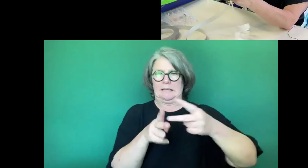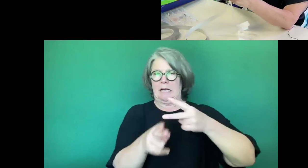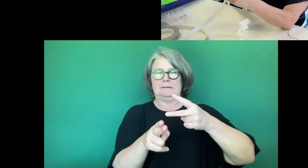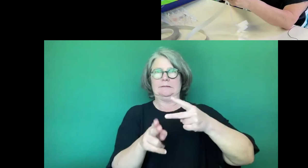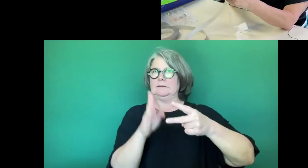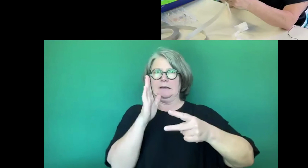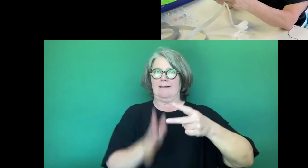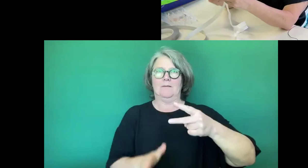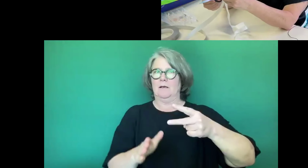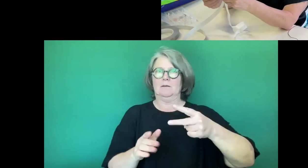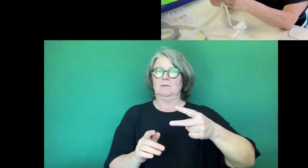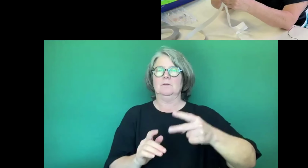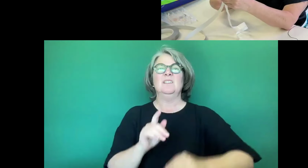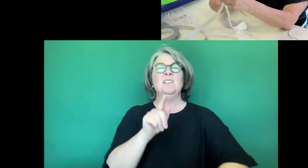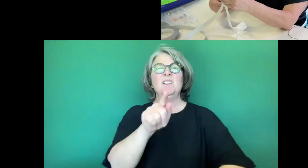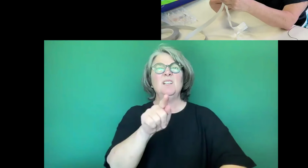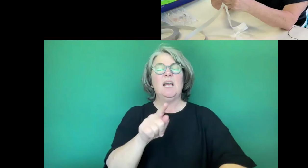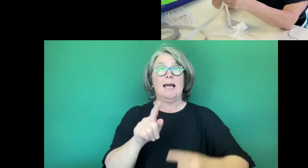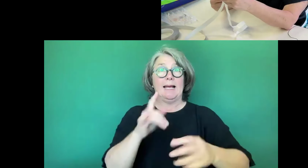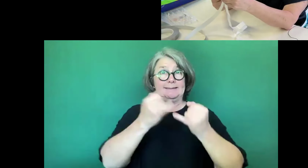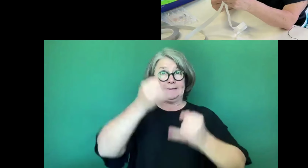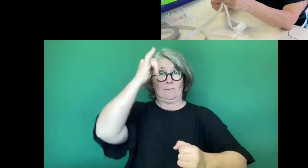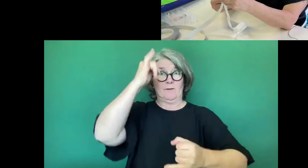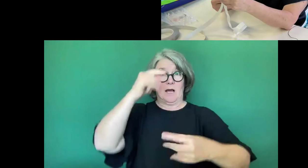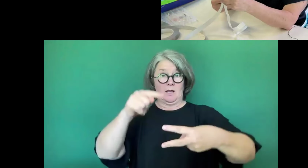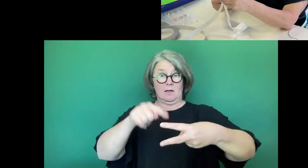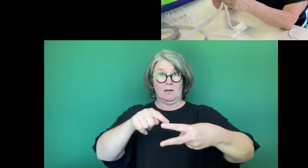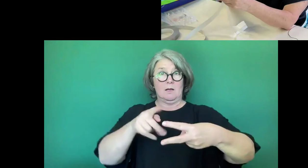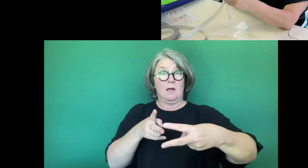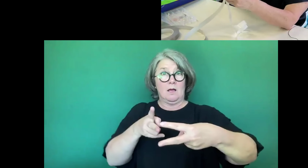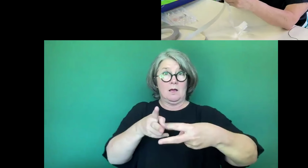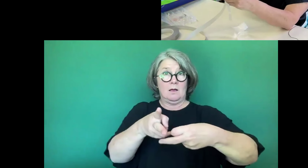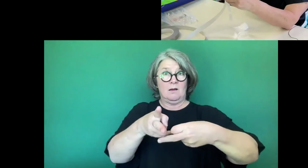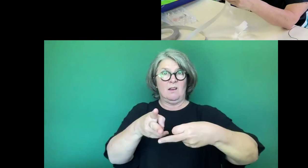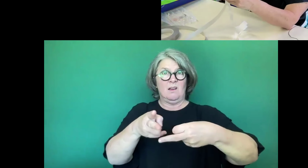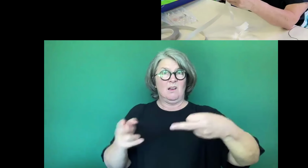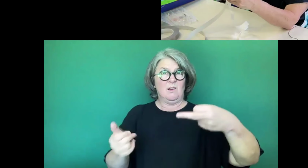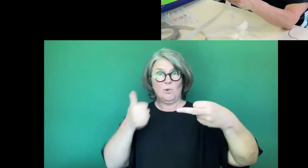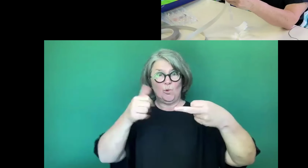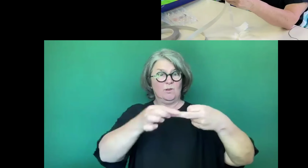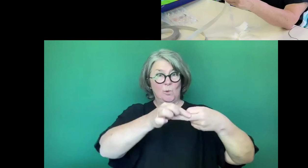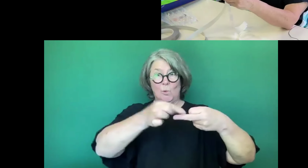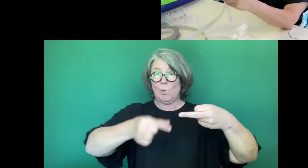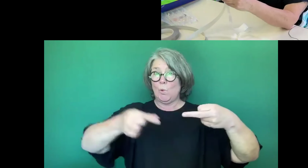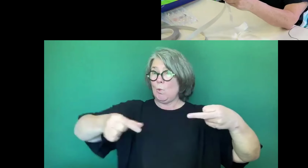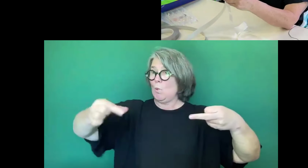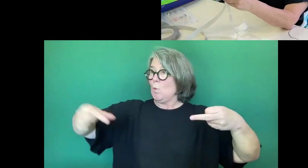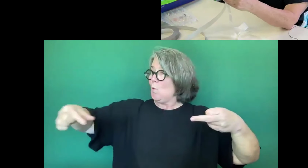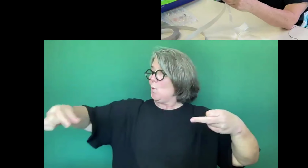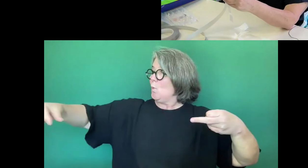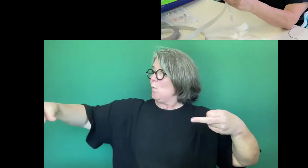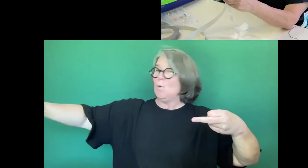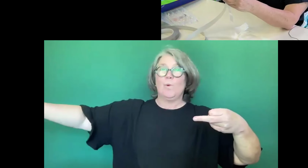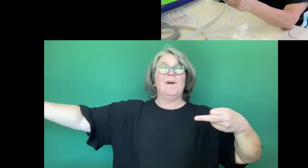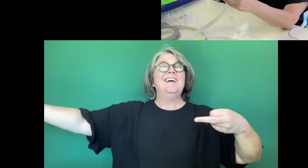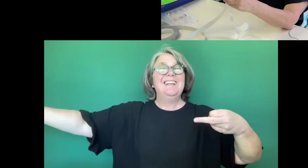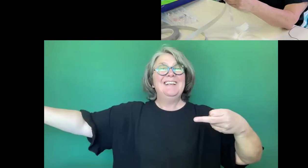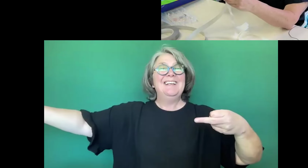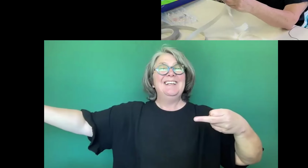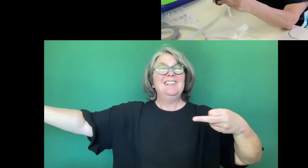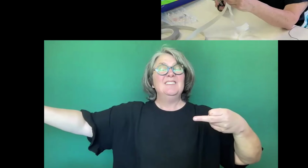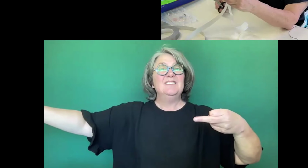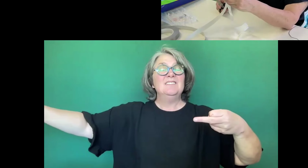And the great thing about cutting the silver and not the white is that when you go to clean up, you have one really, really, really long spiral of